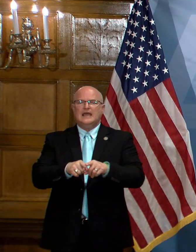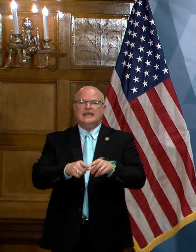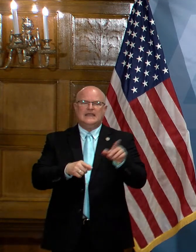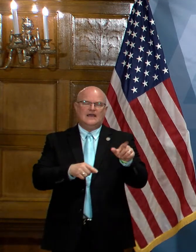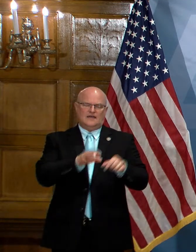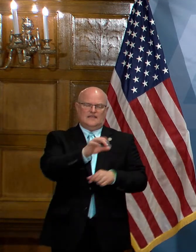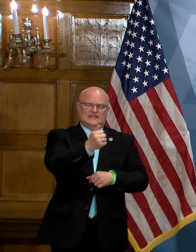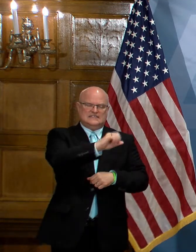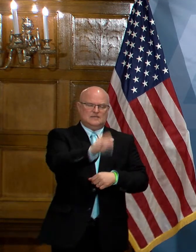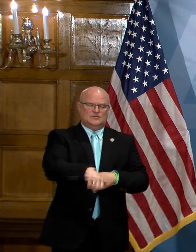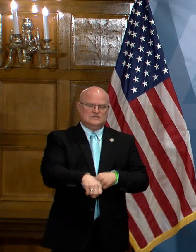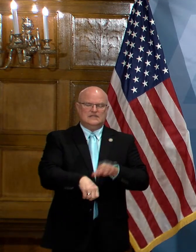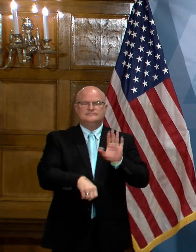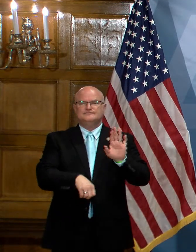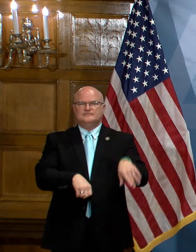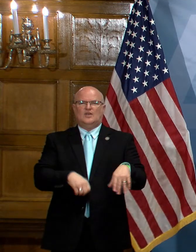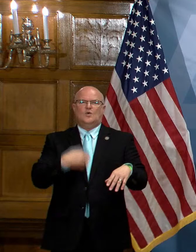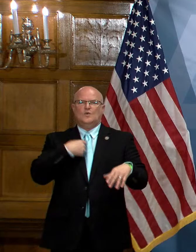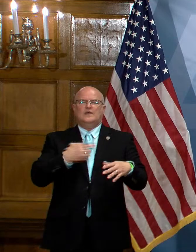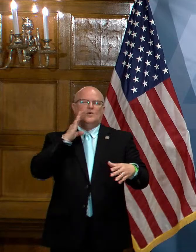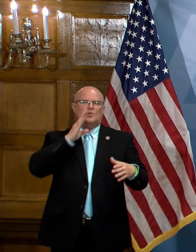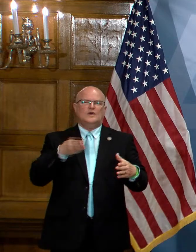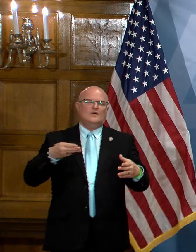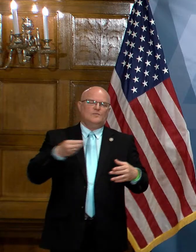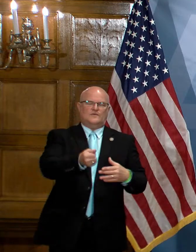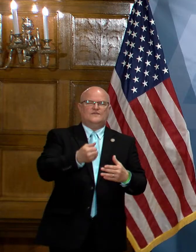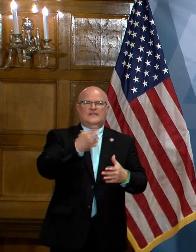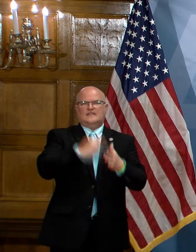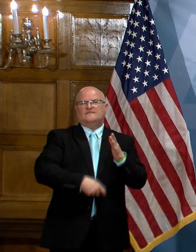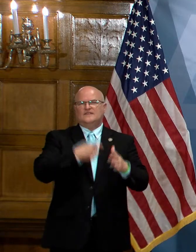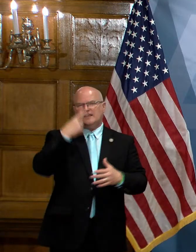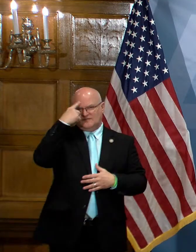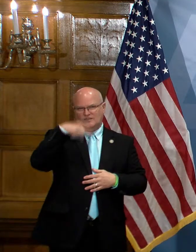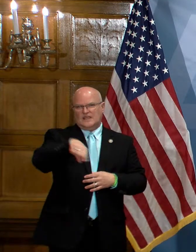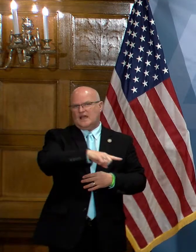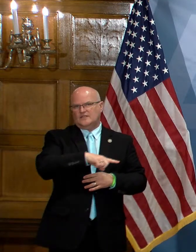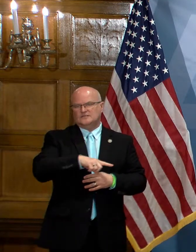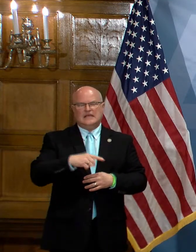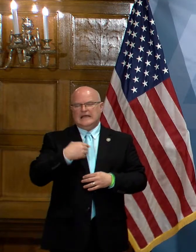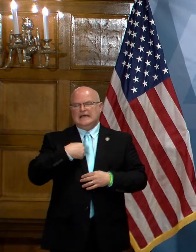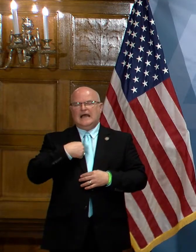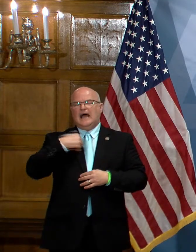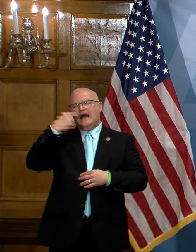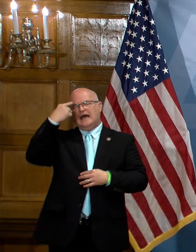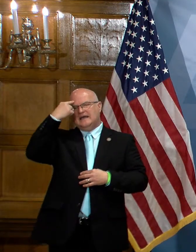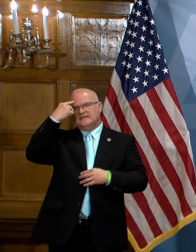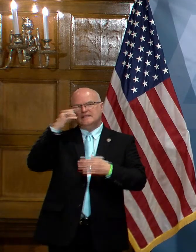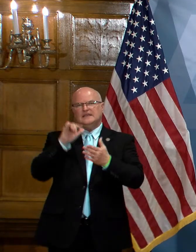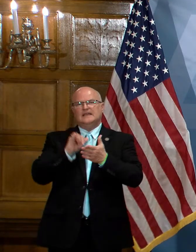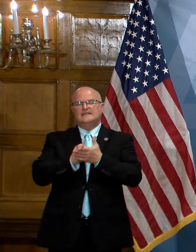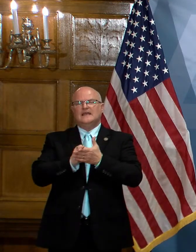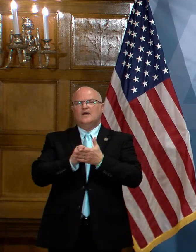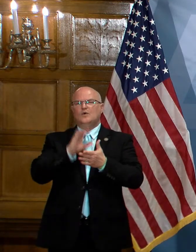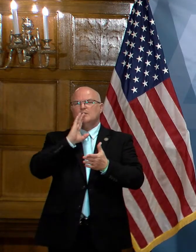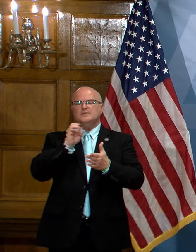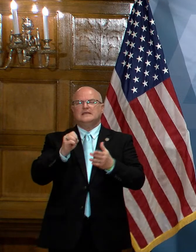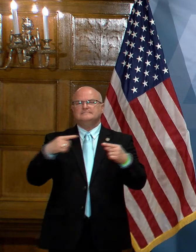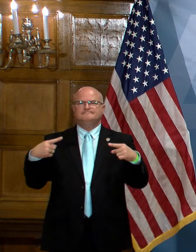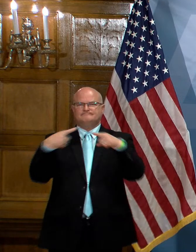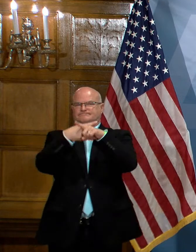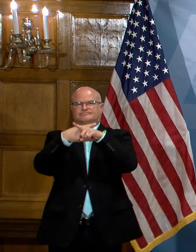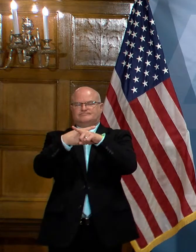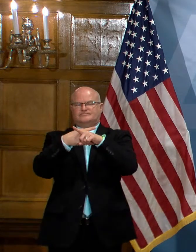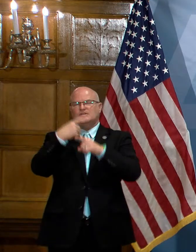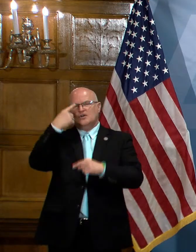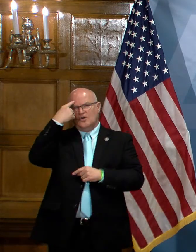to comply, others didn't, and we're going to refund the fine to the others. I think that would be